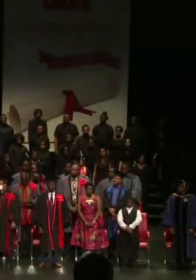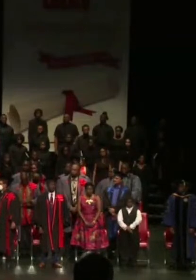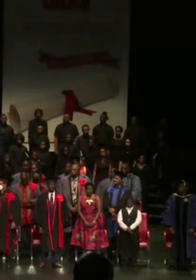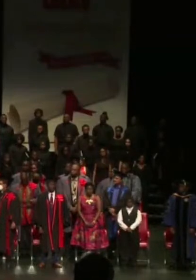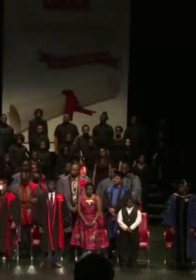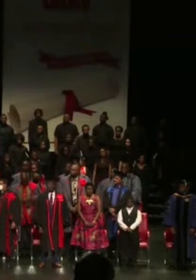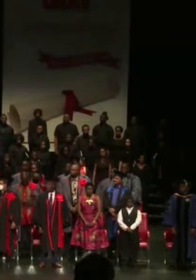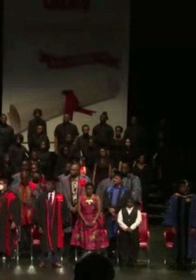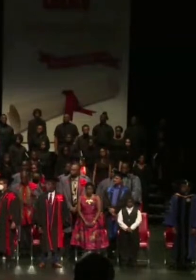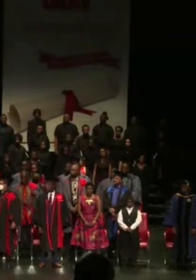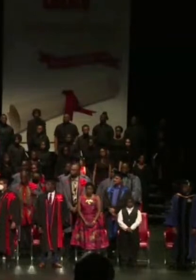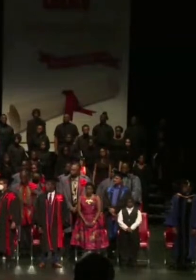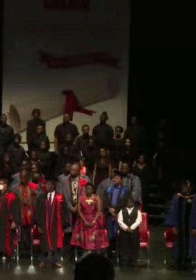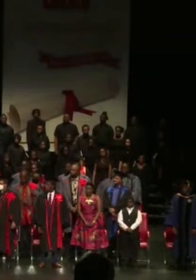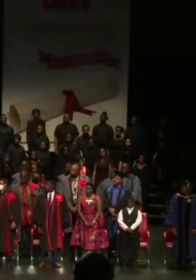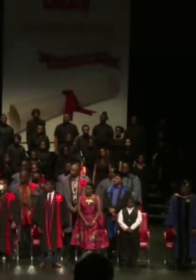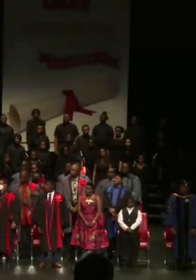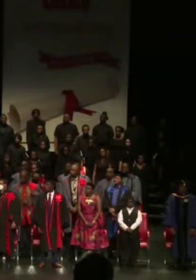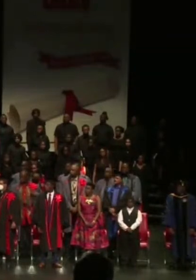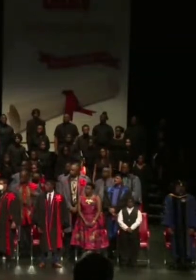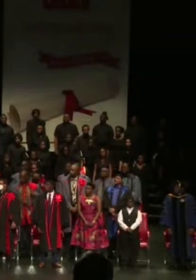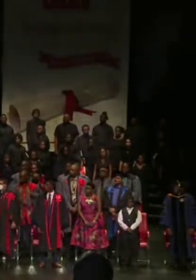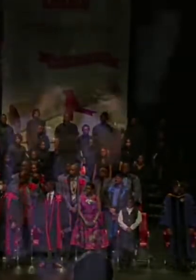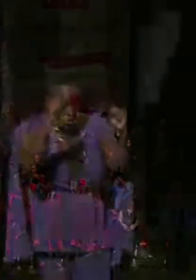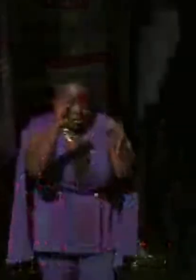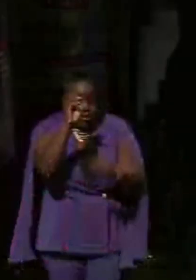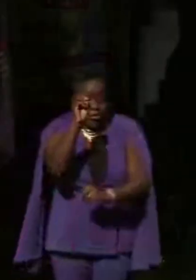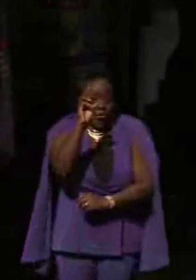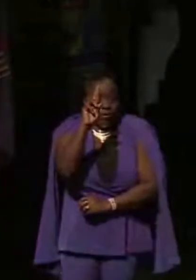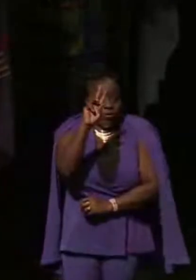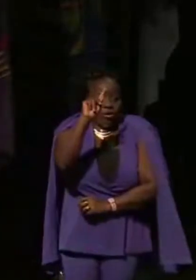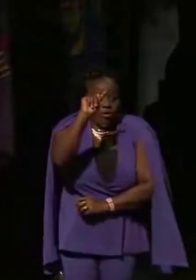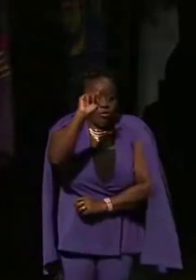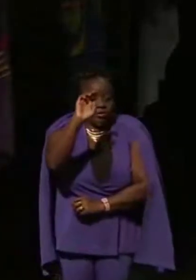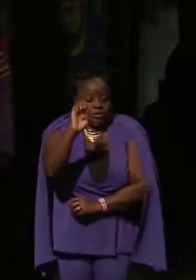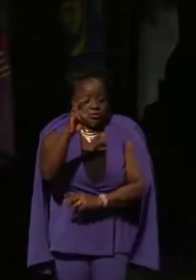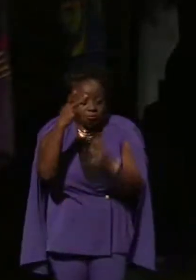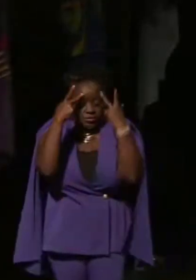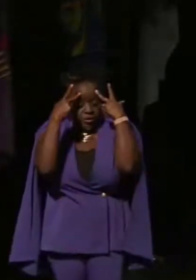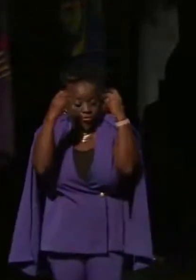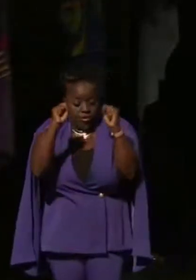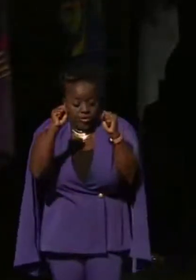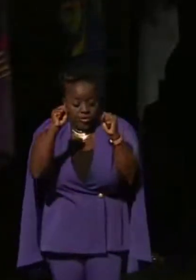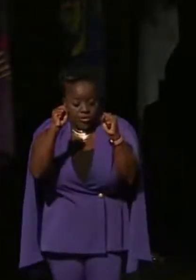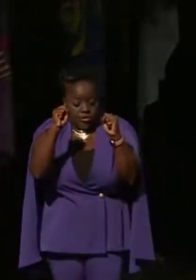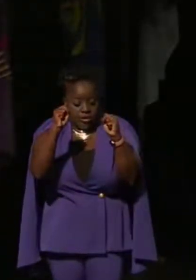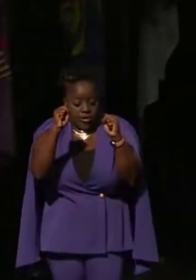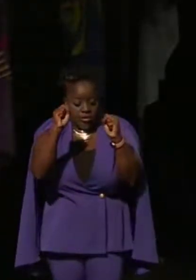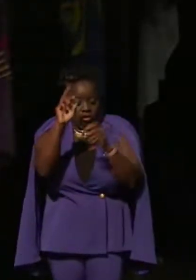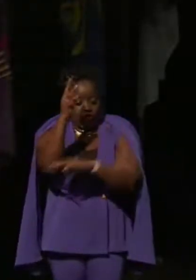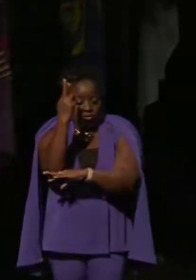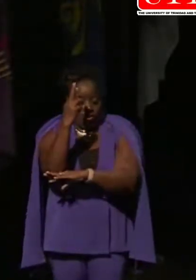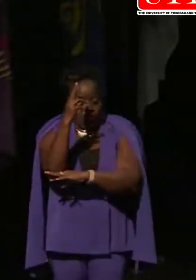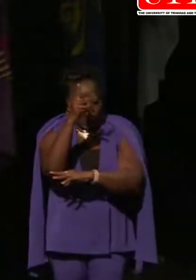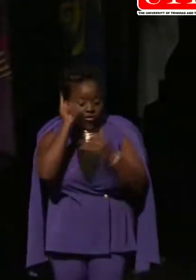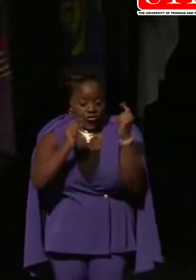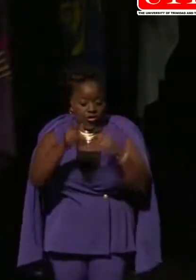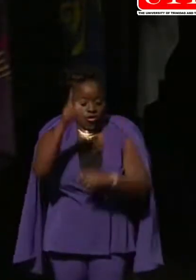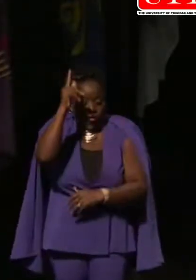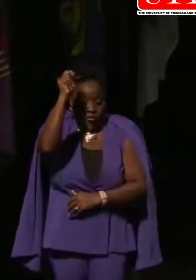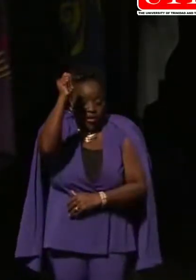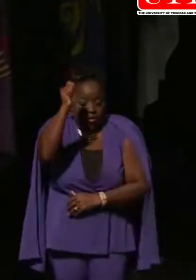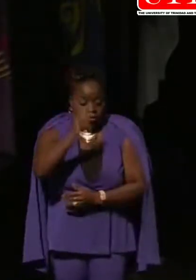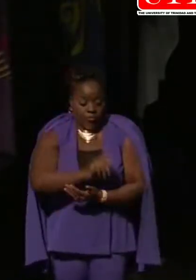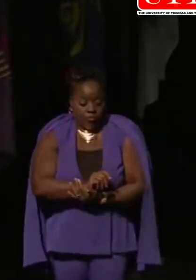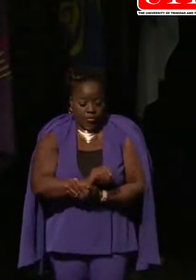Excellency Miss Paula May Weeks, ORTT, President of the Republic of Trinidad and Tobago and